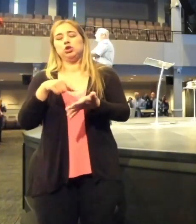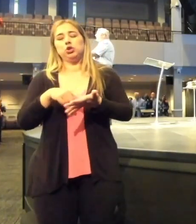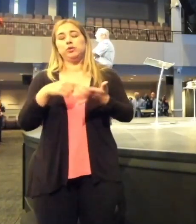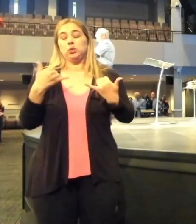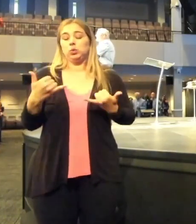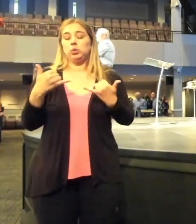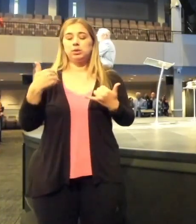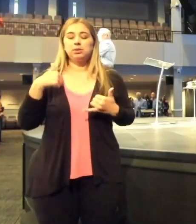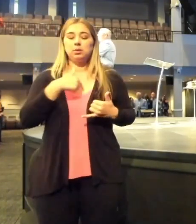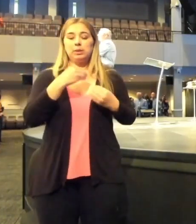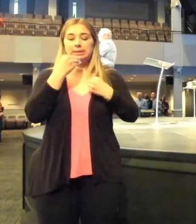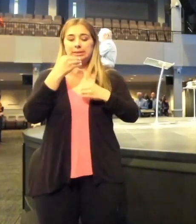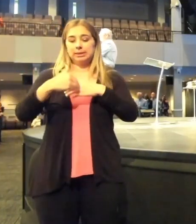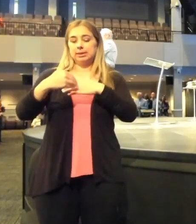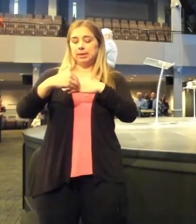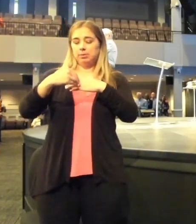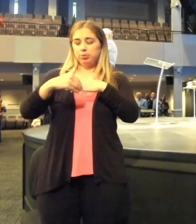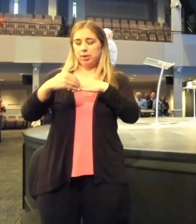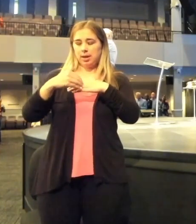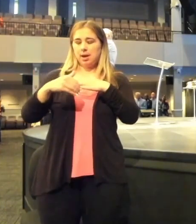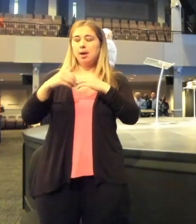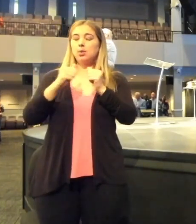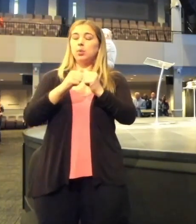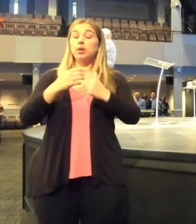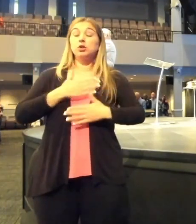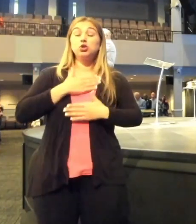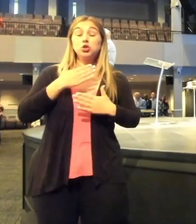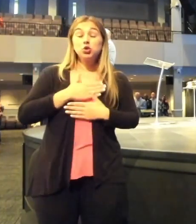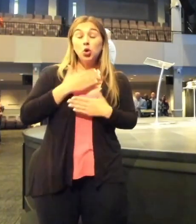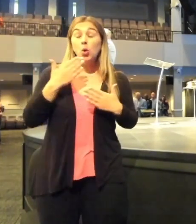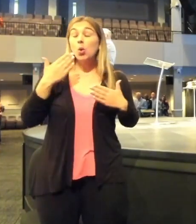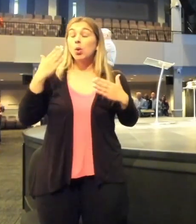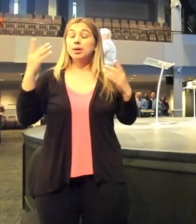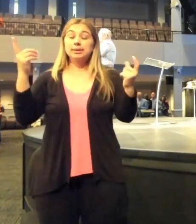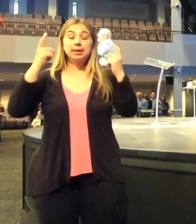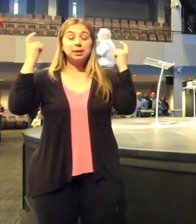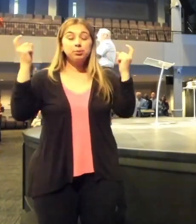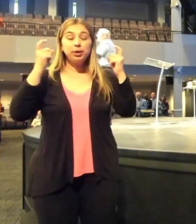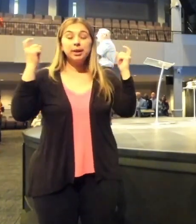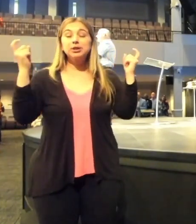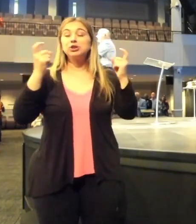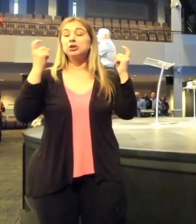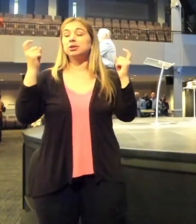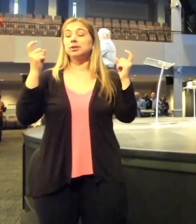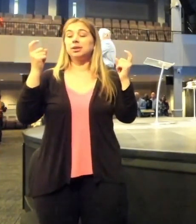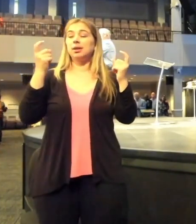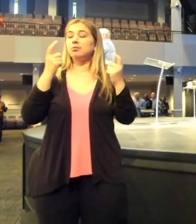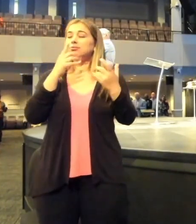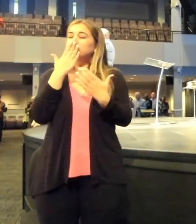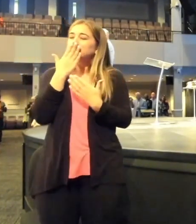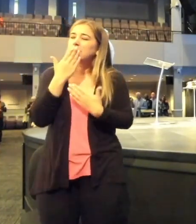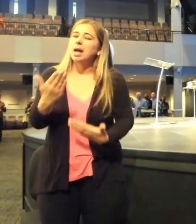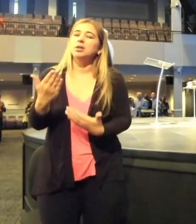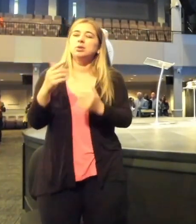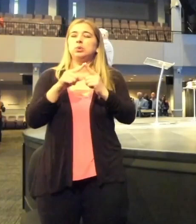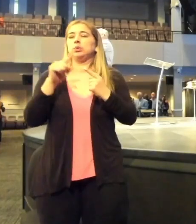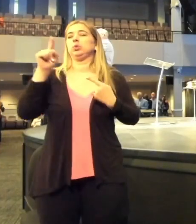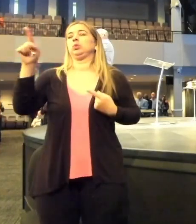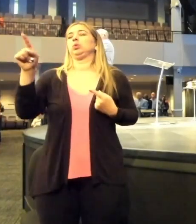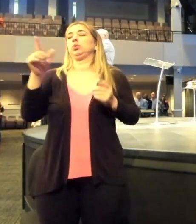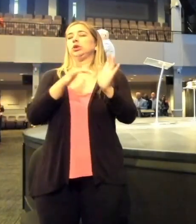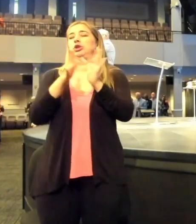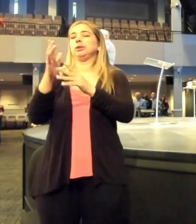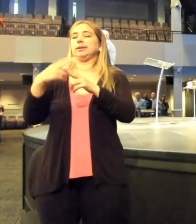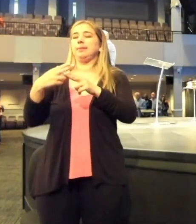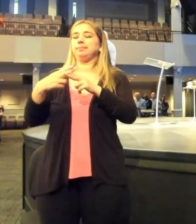So today we eat of this bread with joy, with celebration, with deep gratitude in our heart to you.